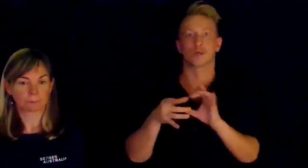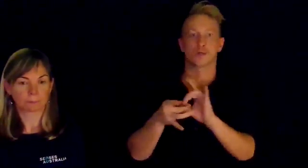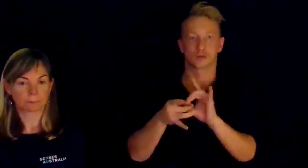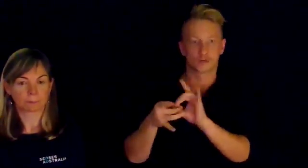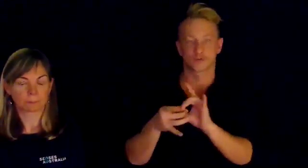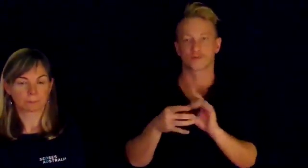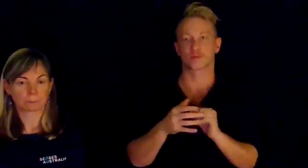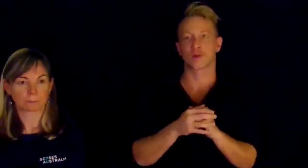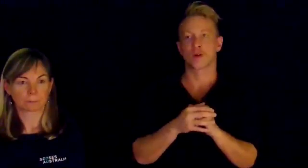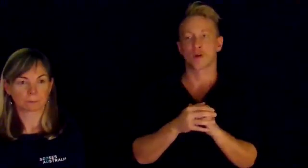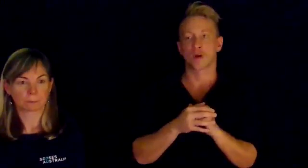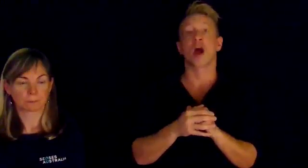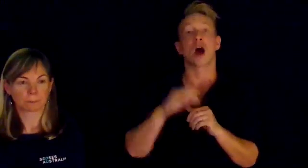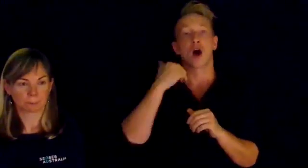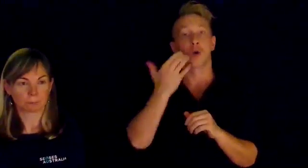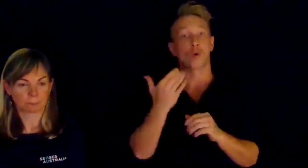meeting